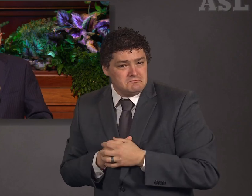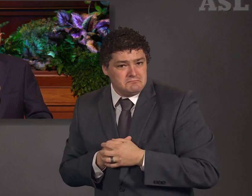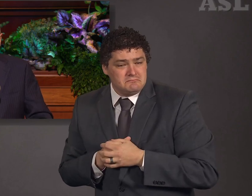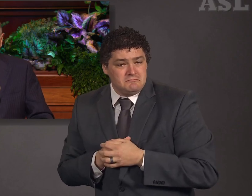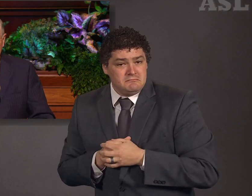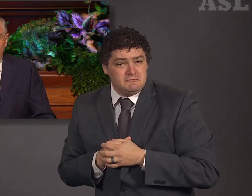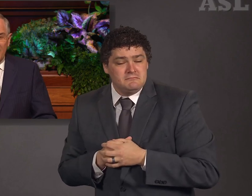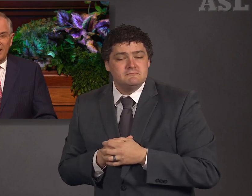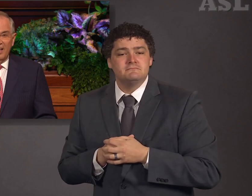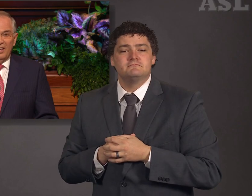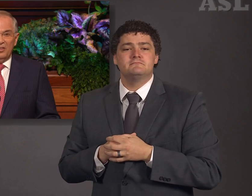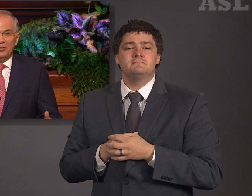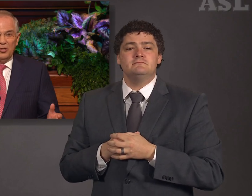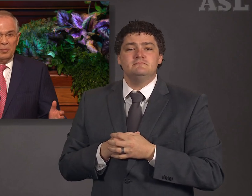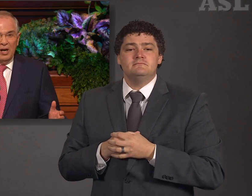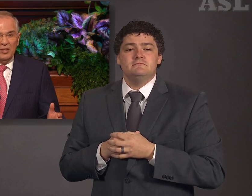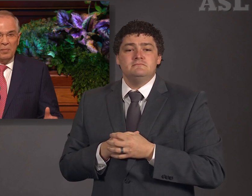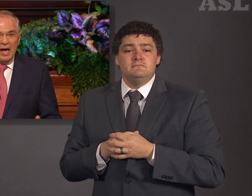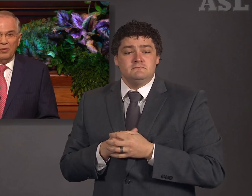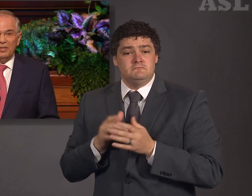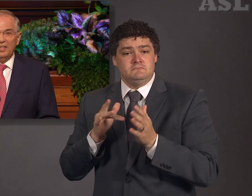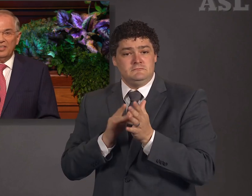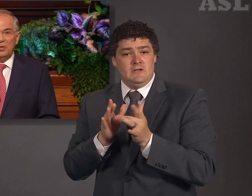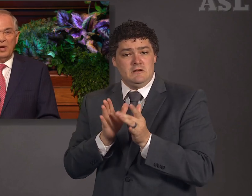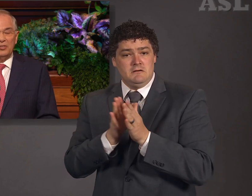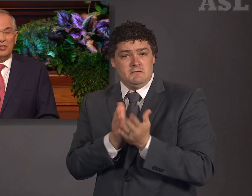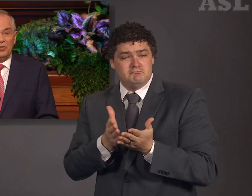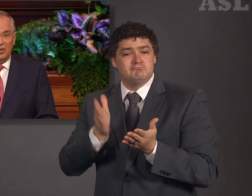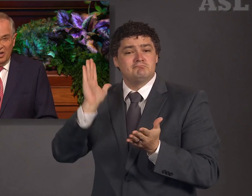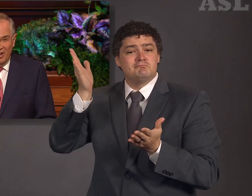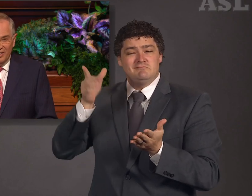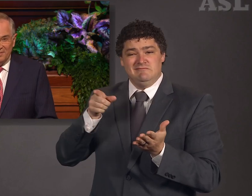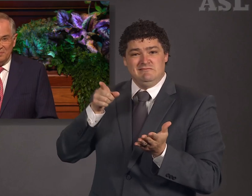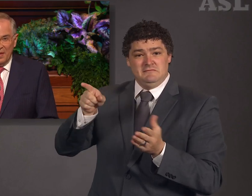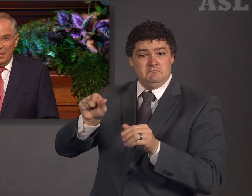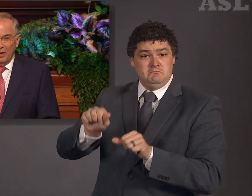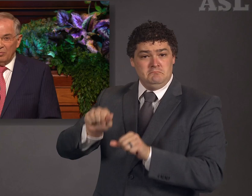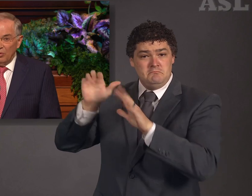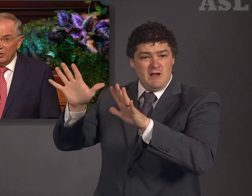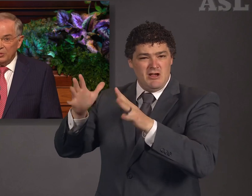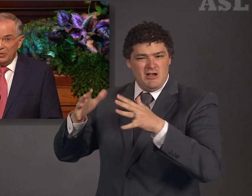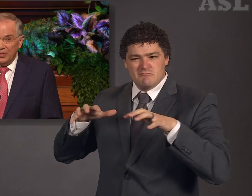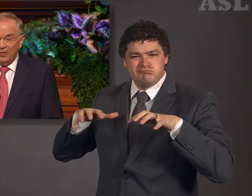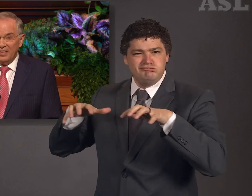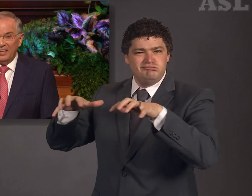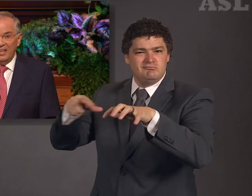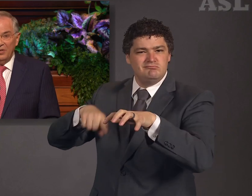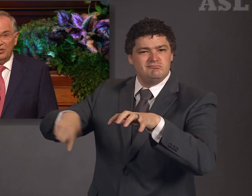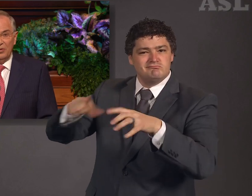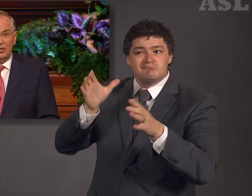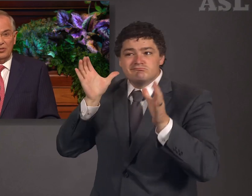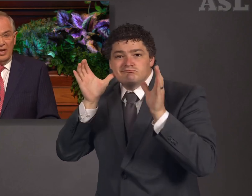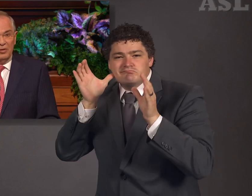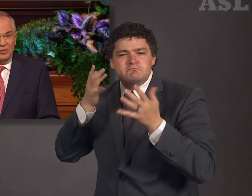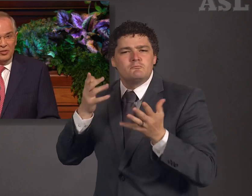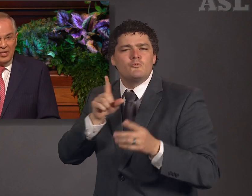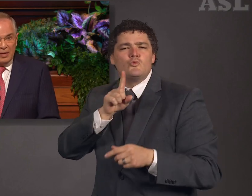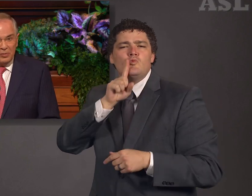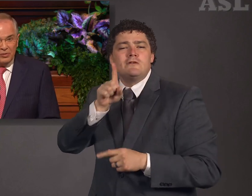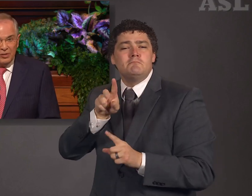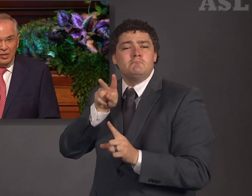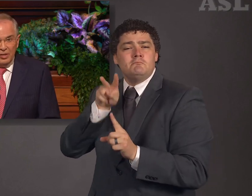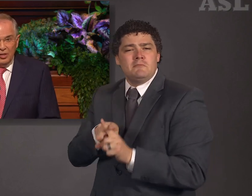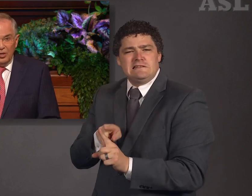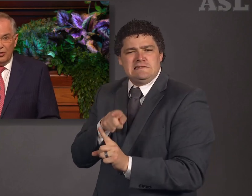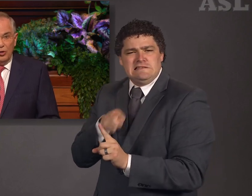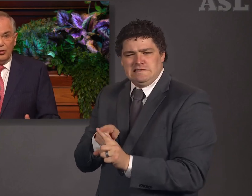gospel. The Sermon on the Mount is a message for all, but was specifically given to the Savior's